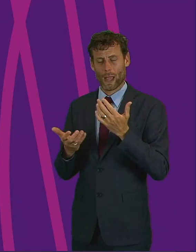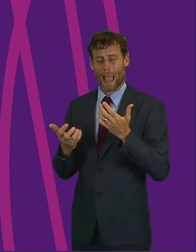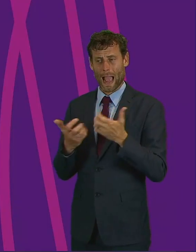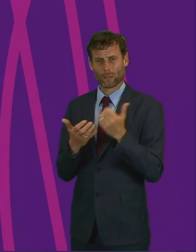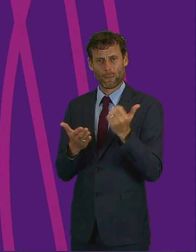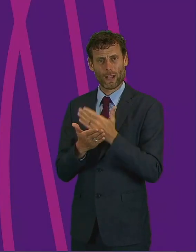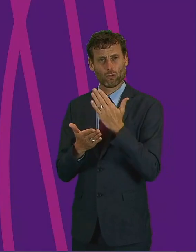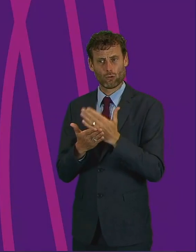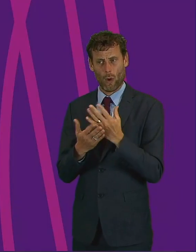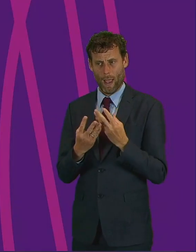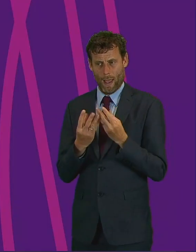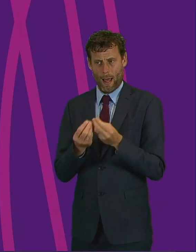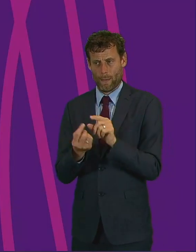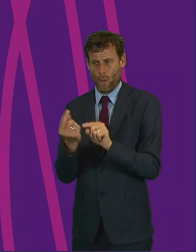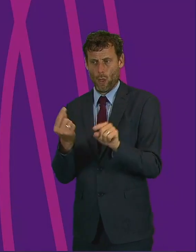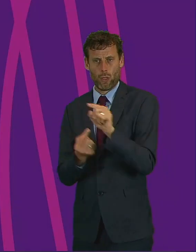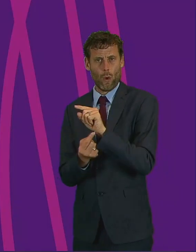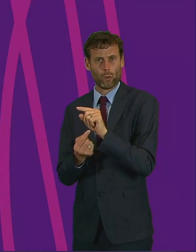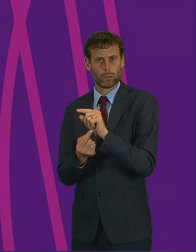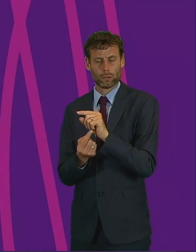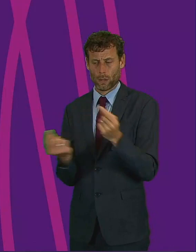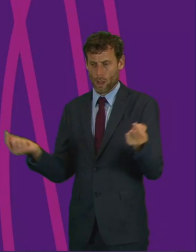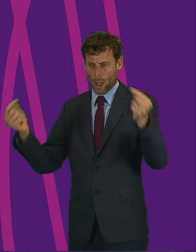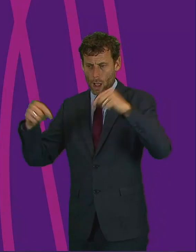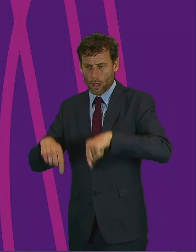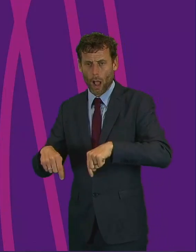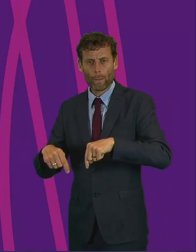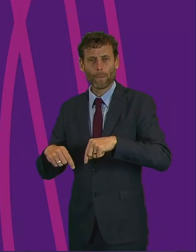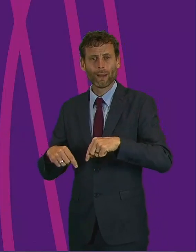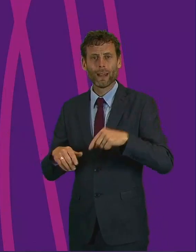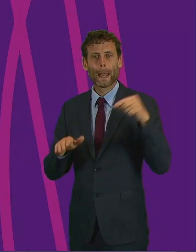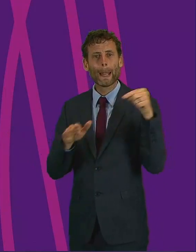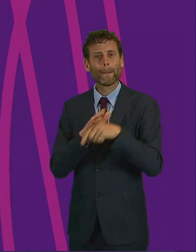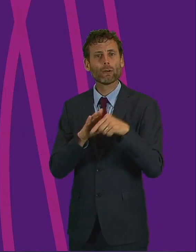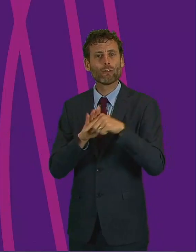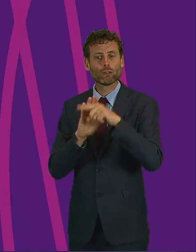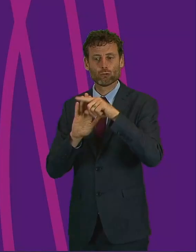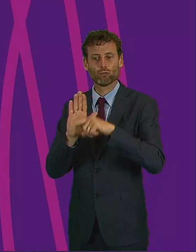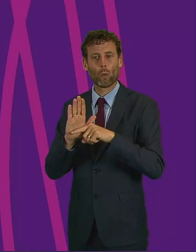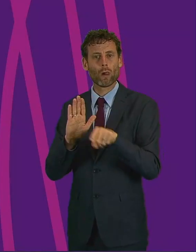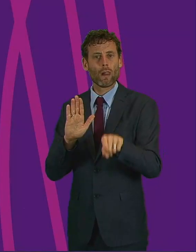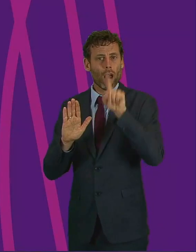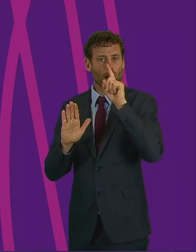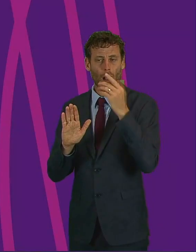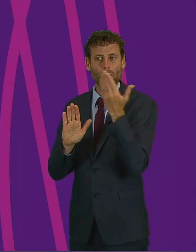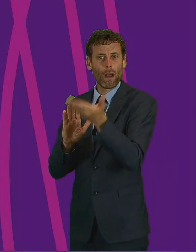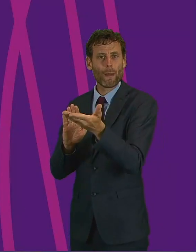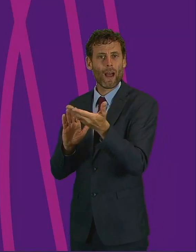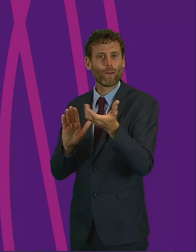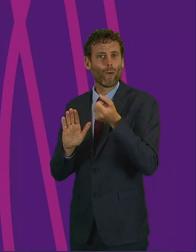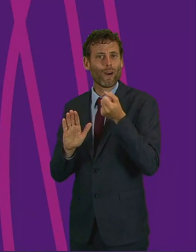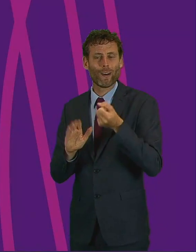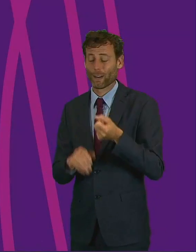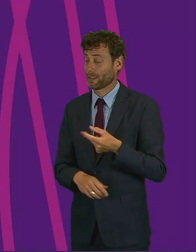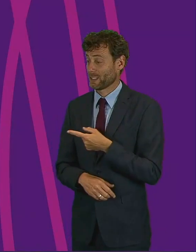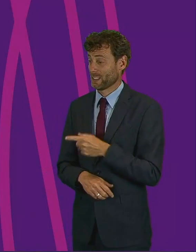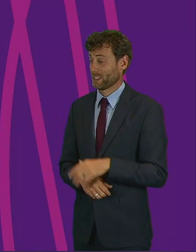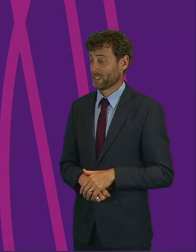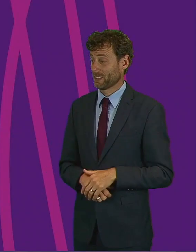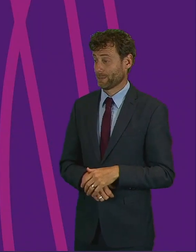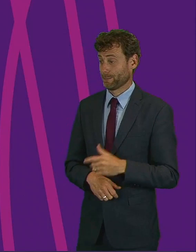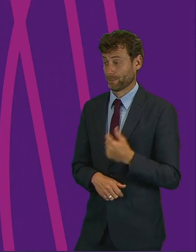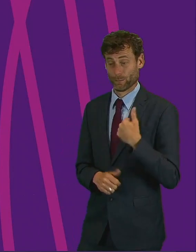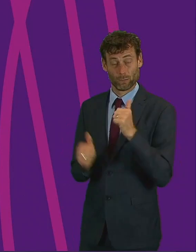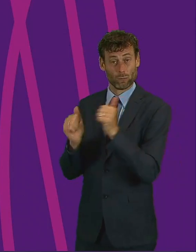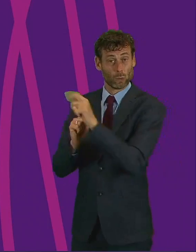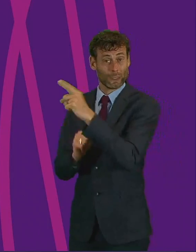those affected by this dreadful immigration rule? First Minister. Yes, I do agree with that very strongly. It is, I have to say, inexplicable